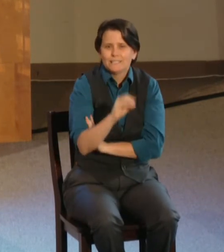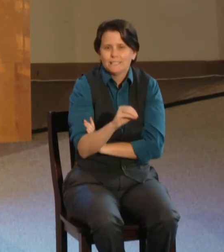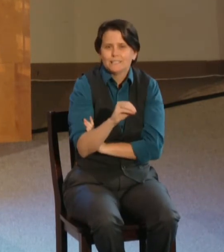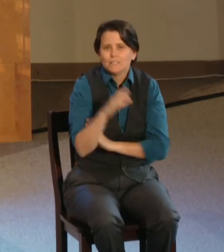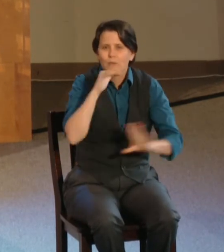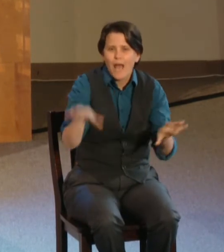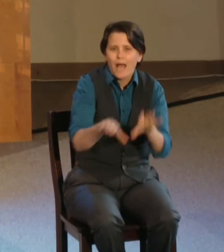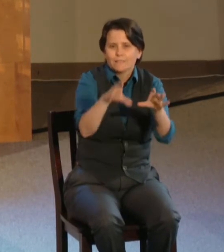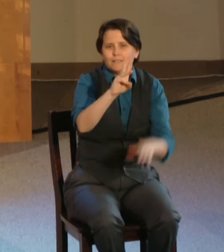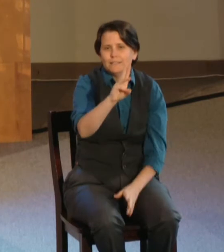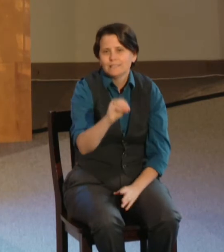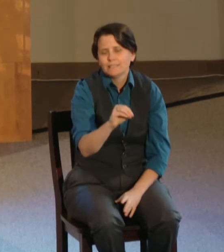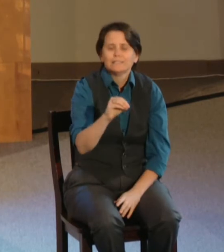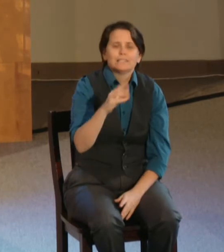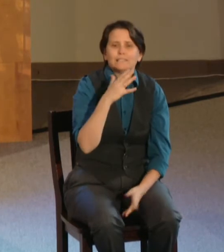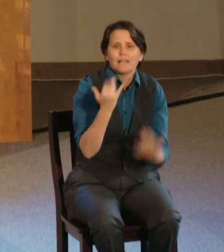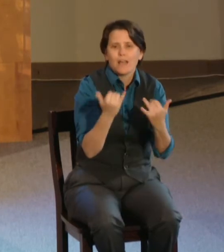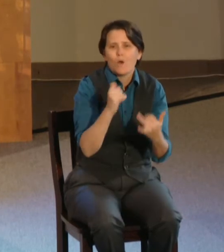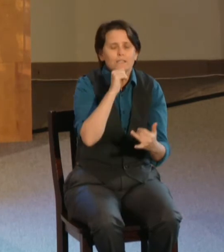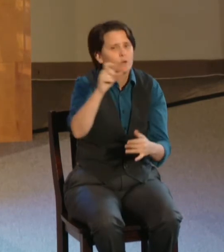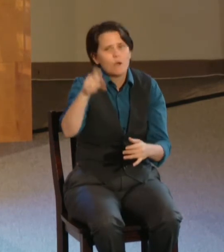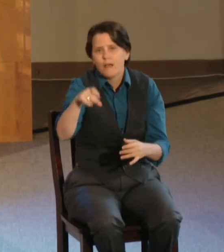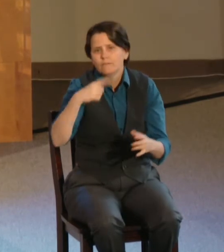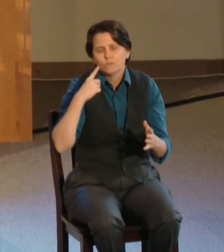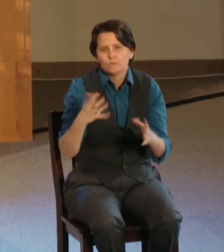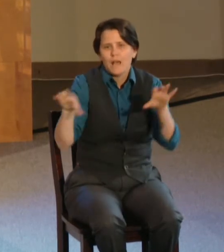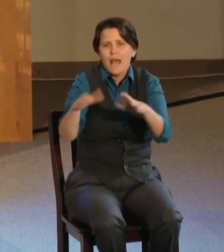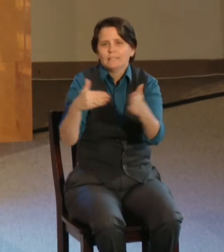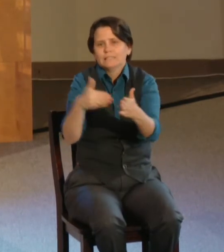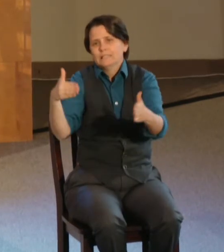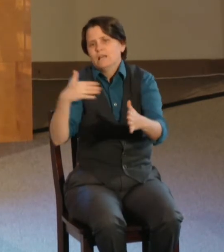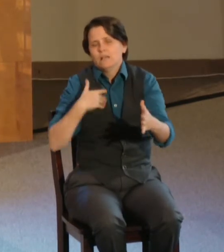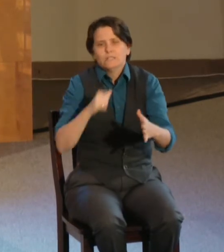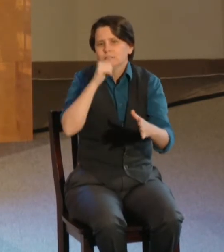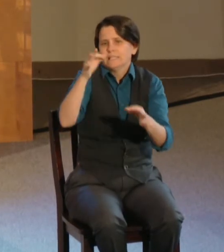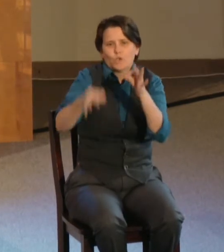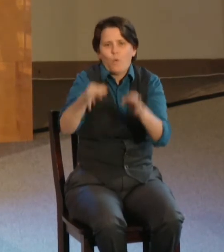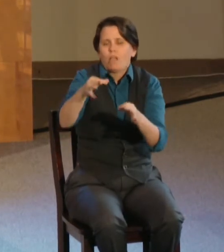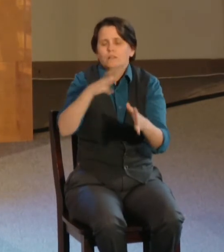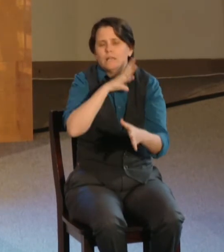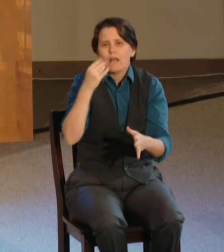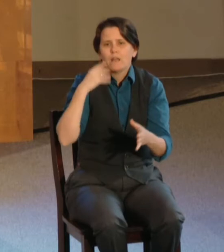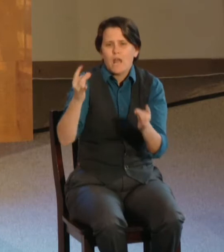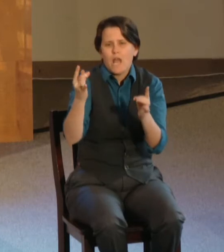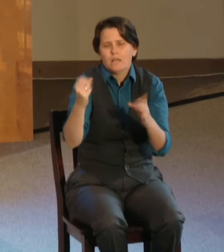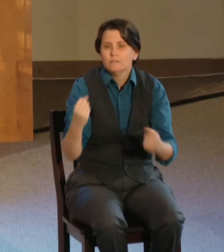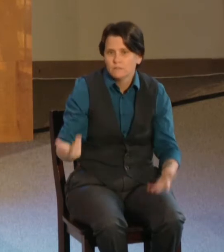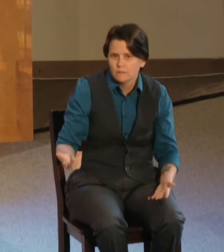act on inequality or hatred. So the question is, how much do you want to change the